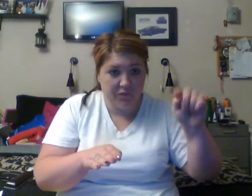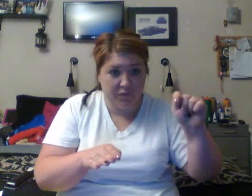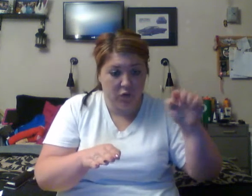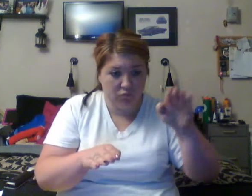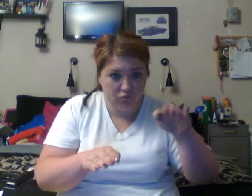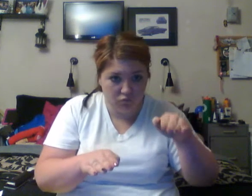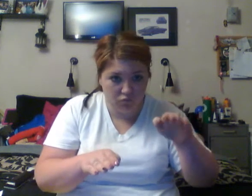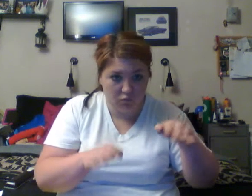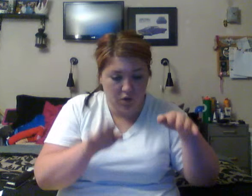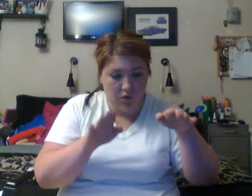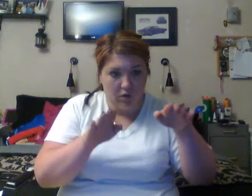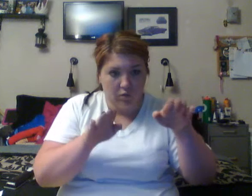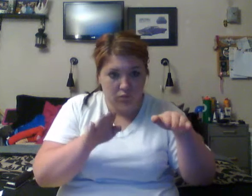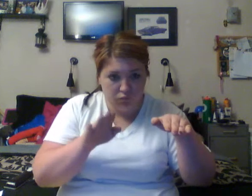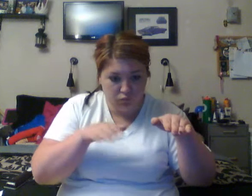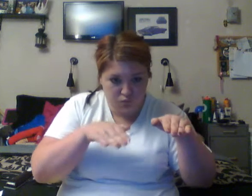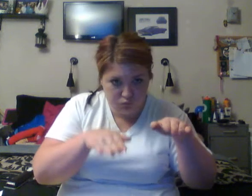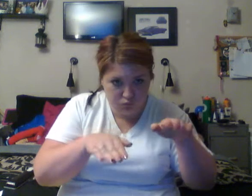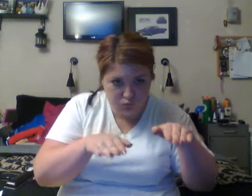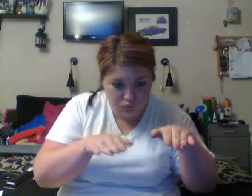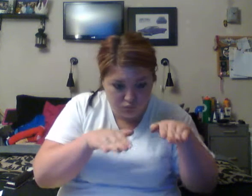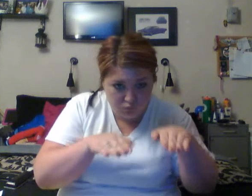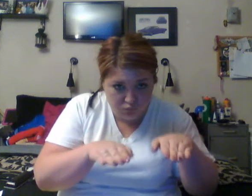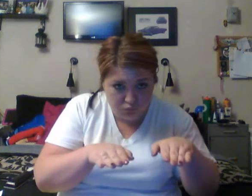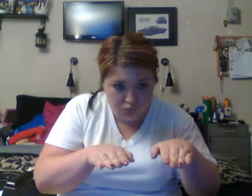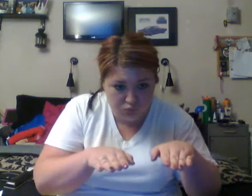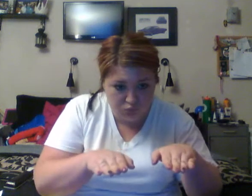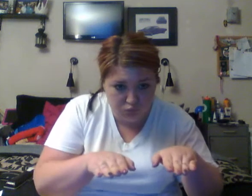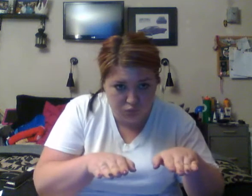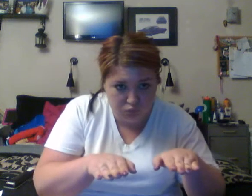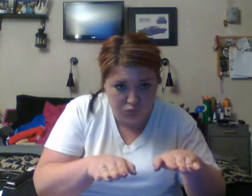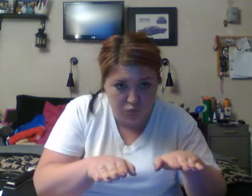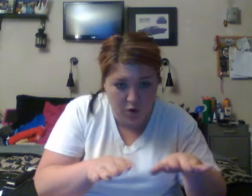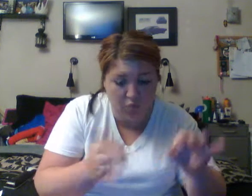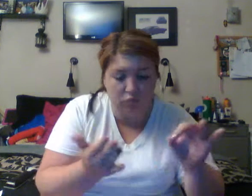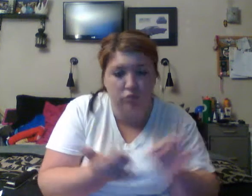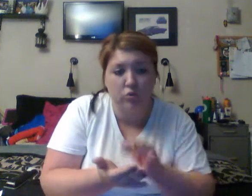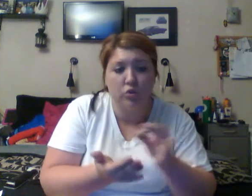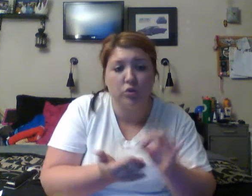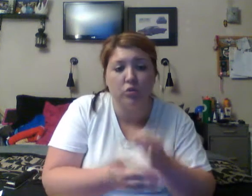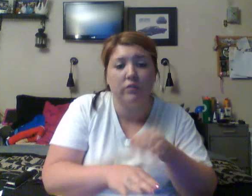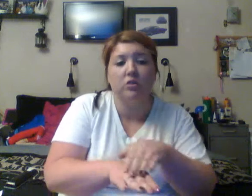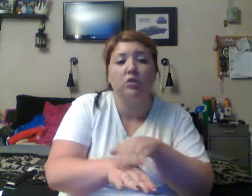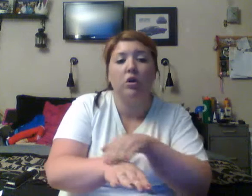guiding your fabric all the time. And you want to sew very slowly. So you're